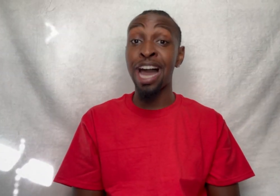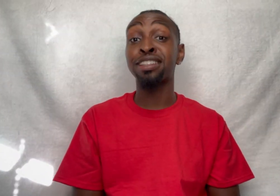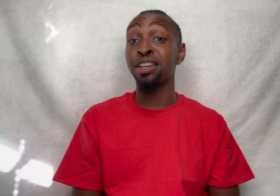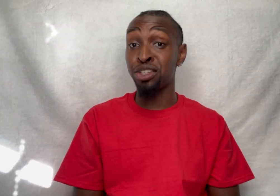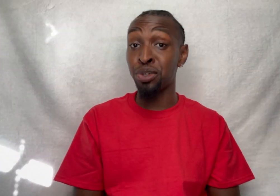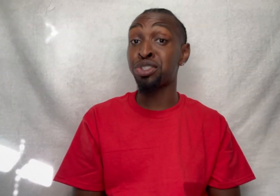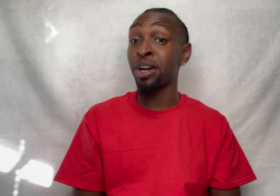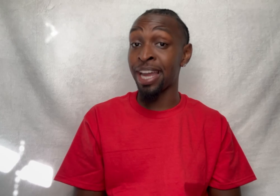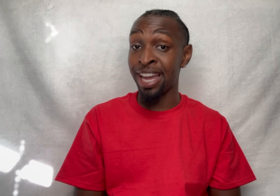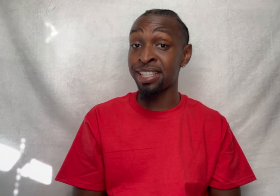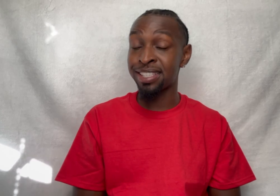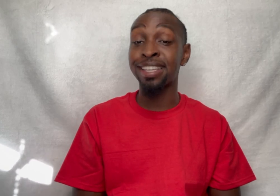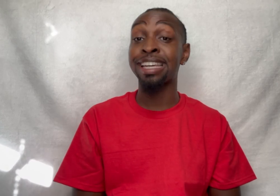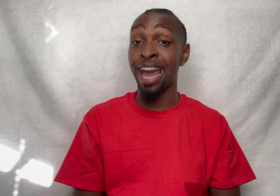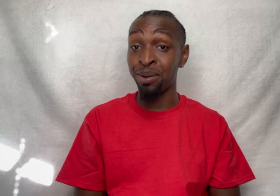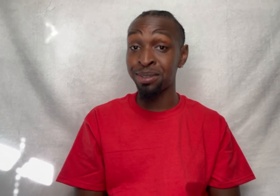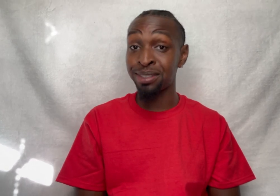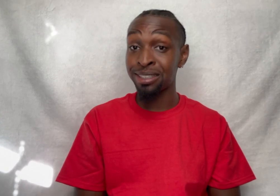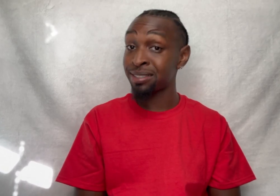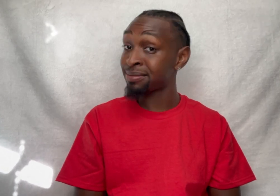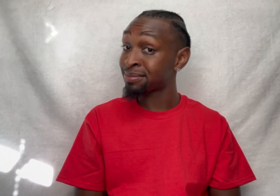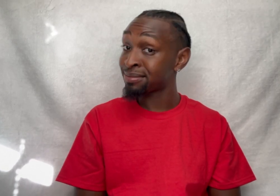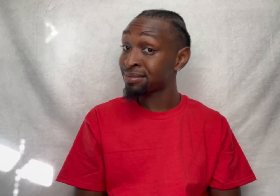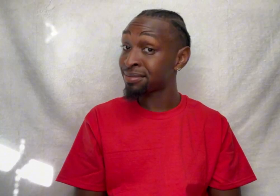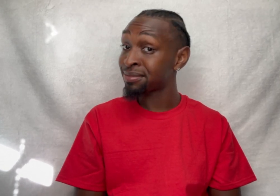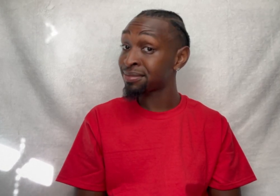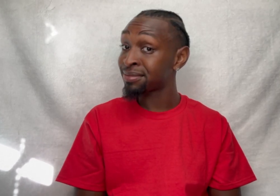to use your hands to count?